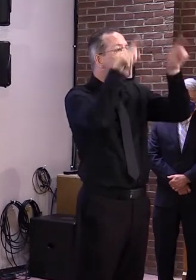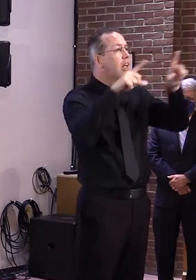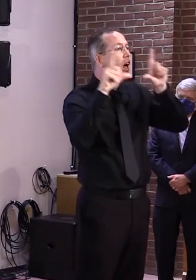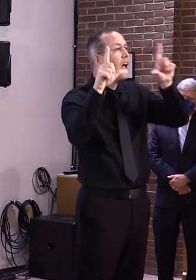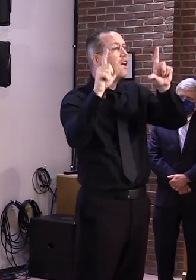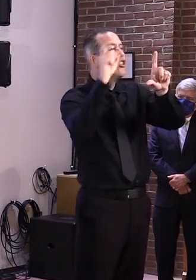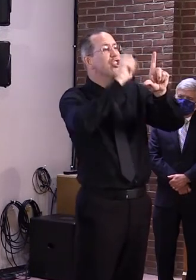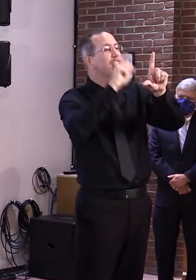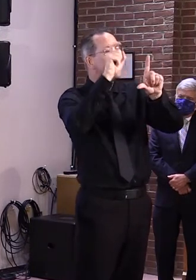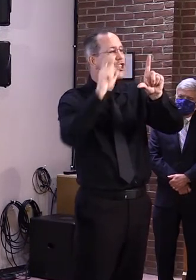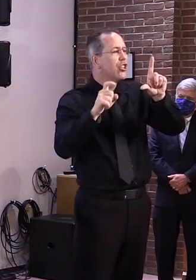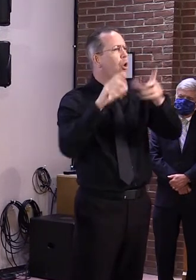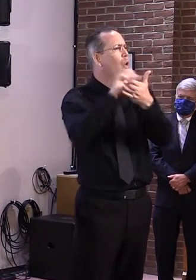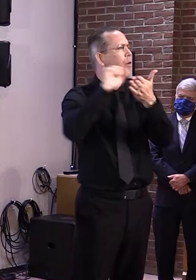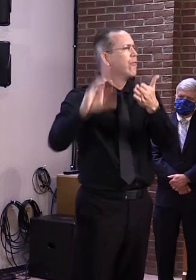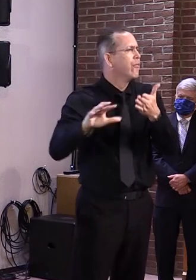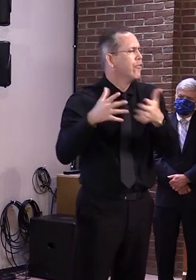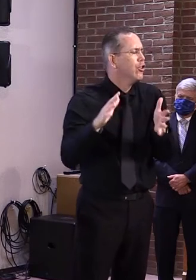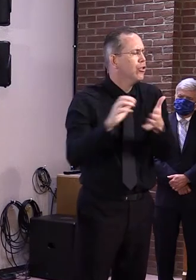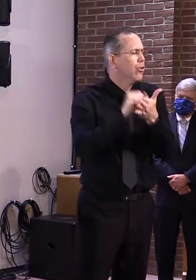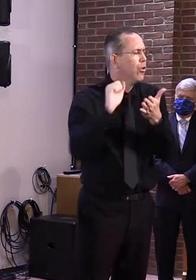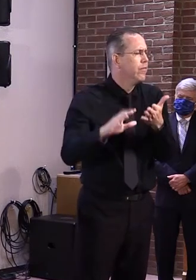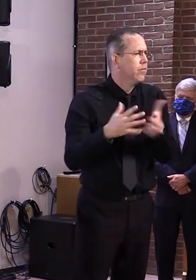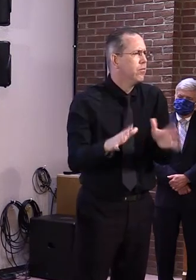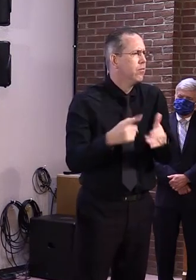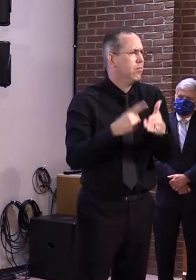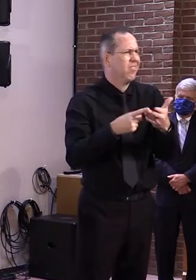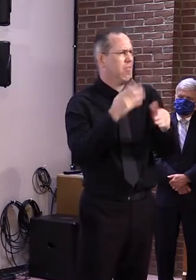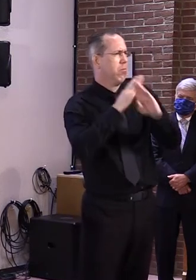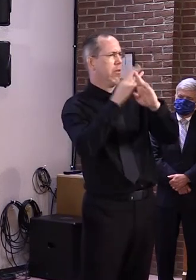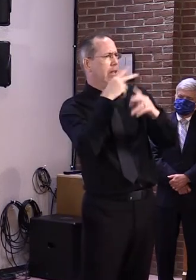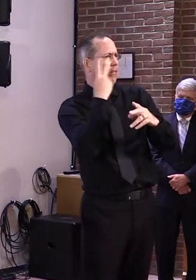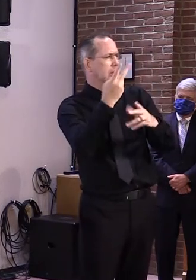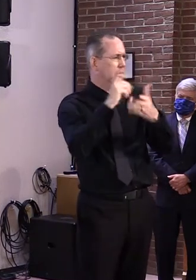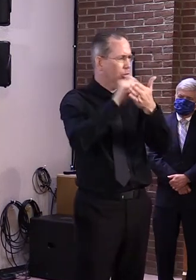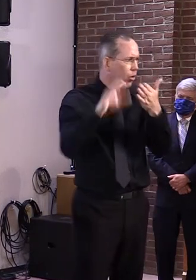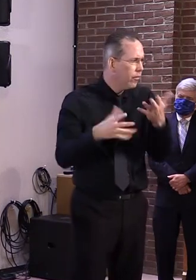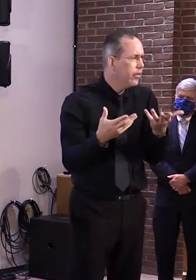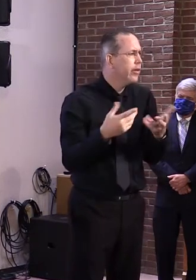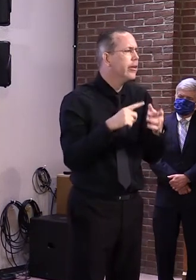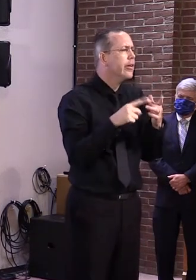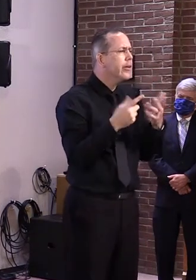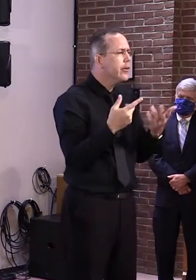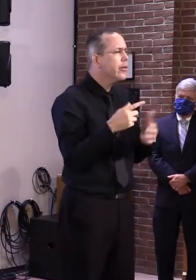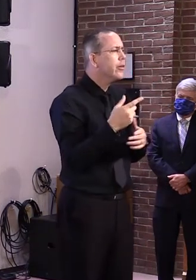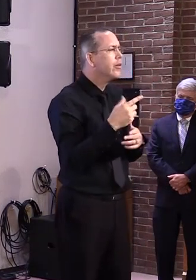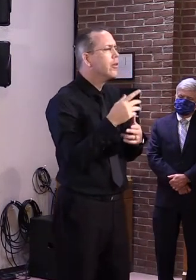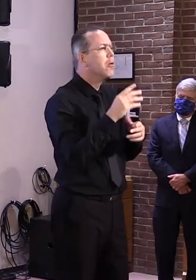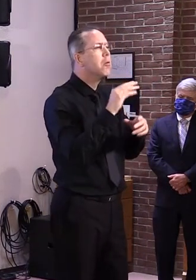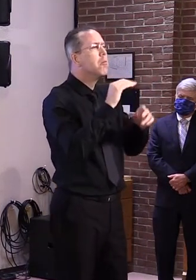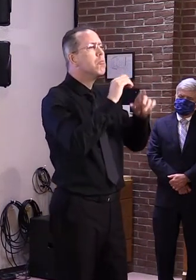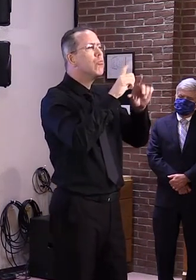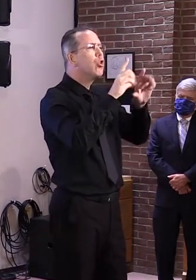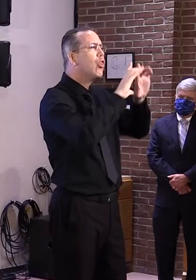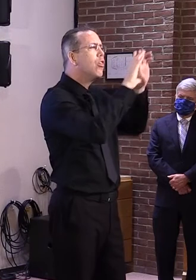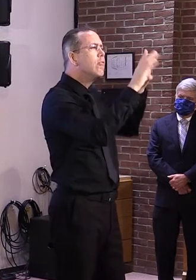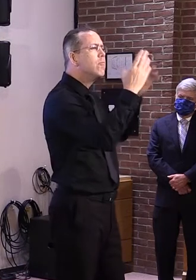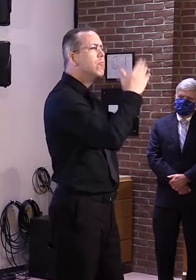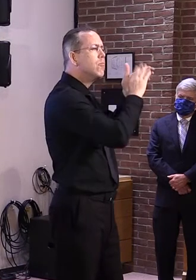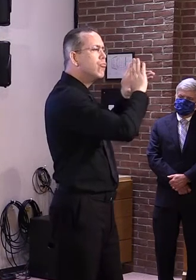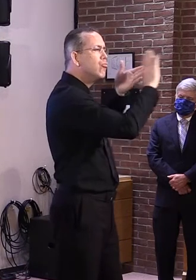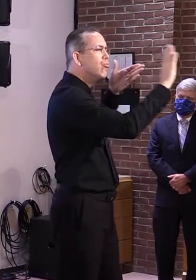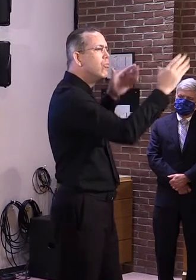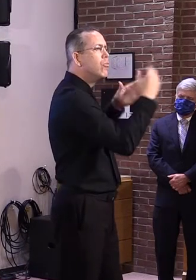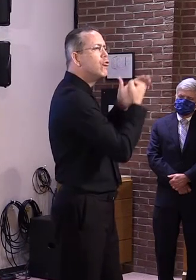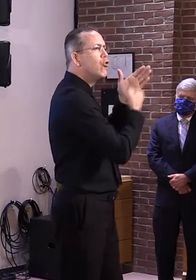For murals painted on bridges and walls, if a mural contains messages or images that are not either profane, grotesque,